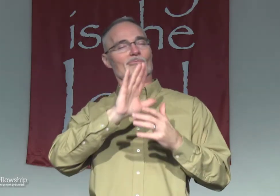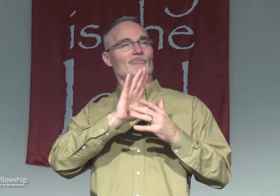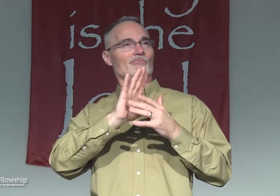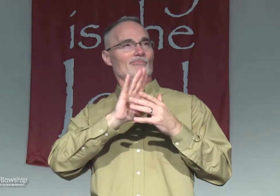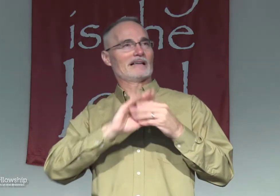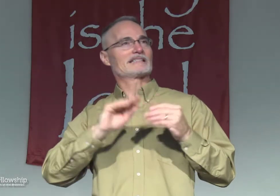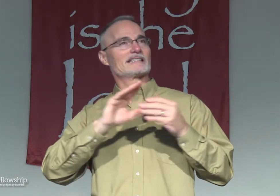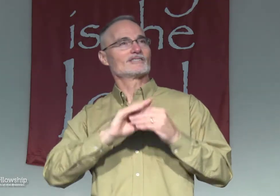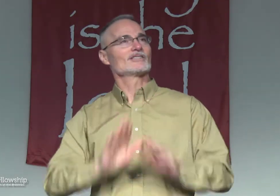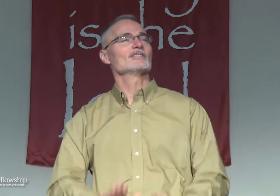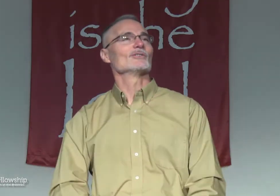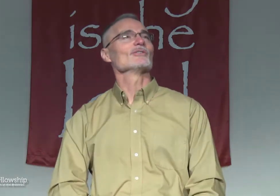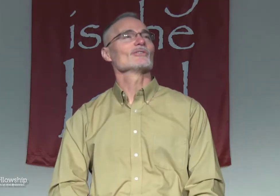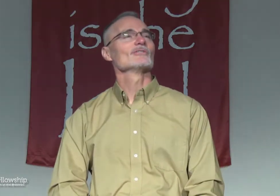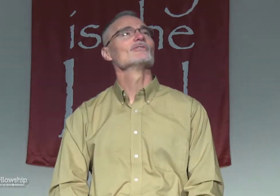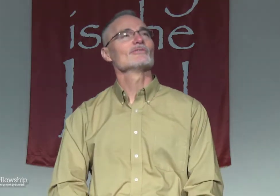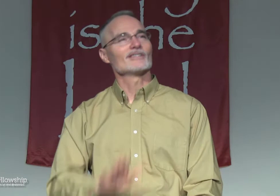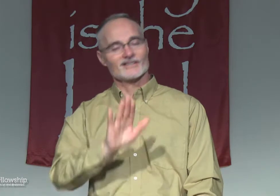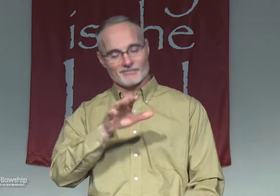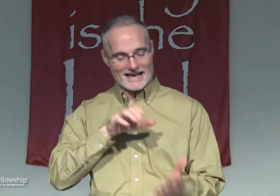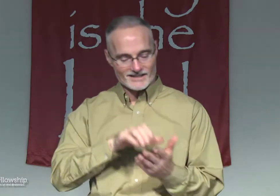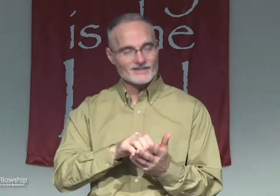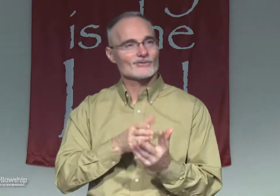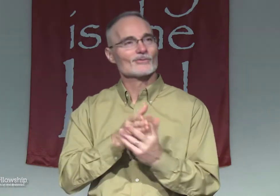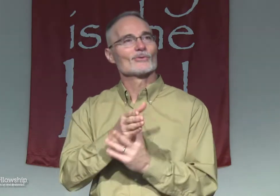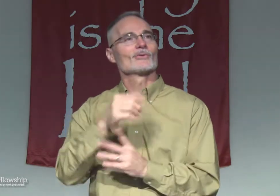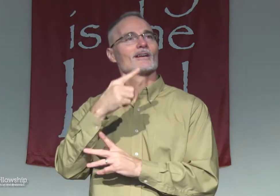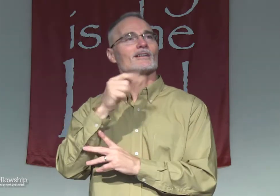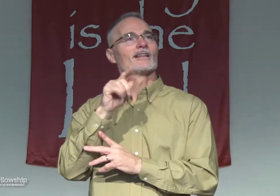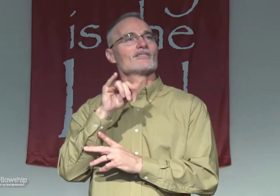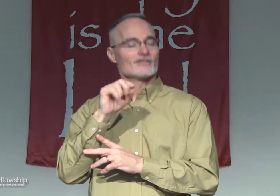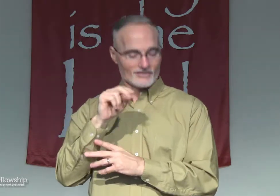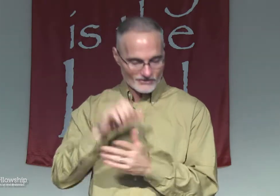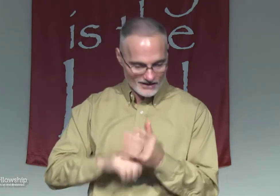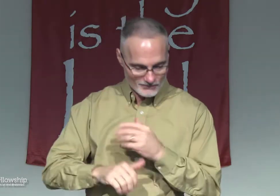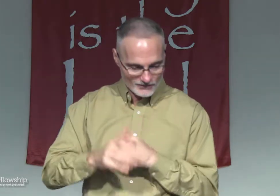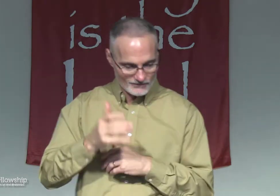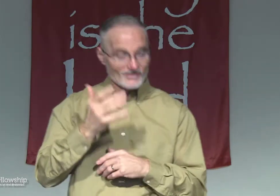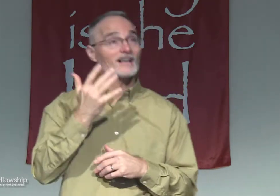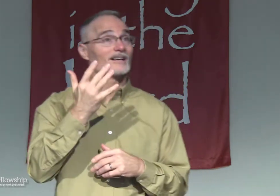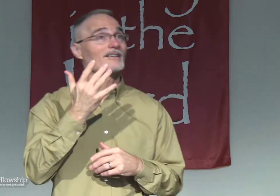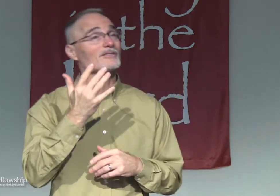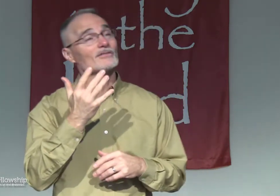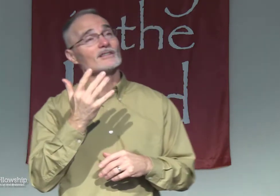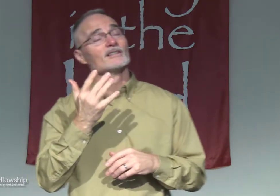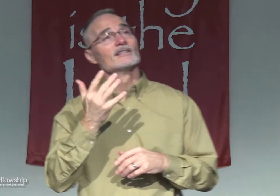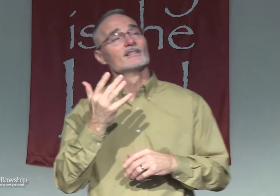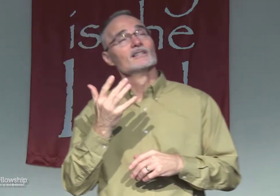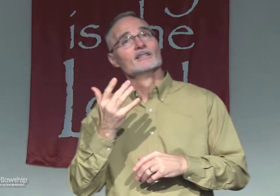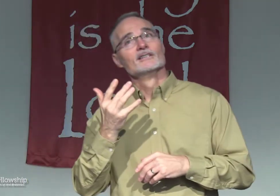Lord, that your message here, that this passage that you have for us in Galatians chapter